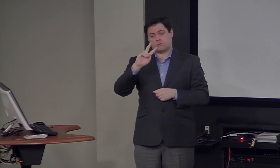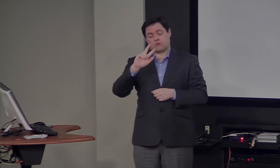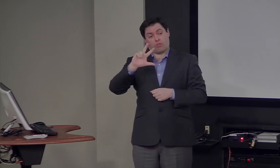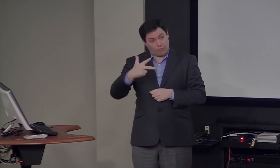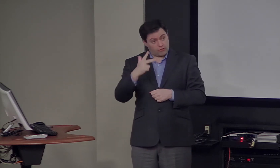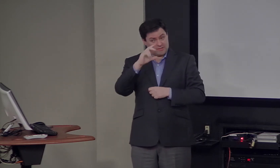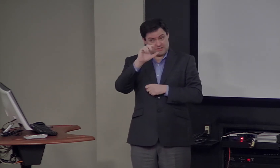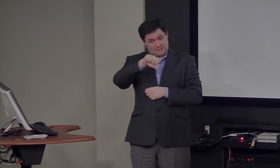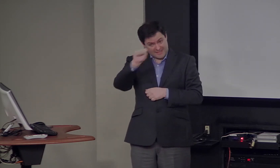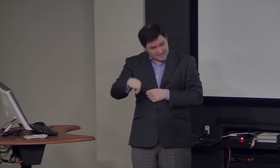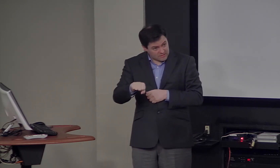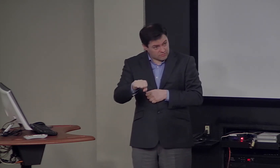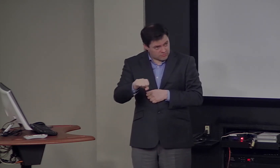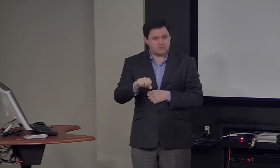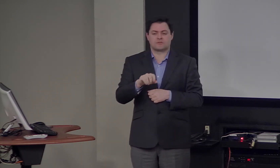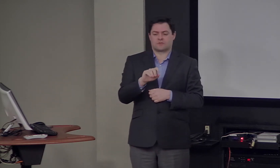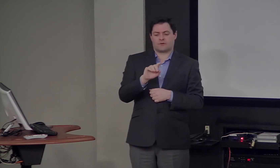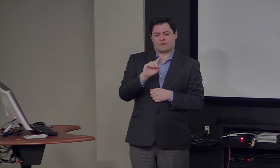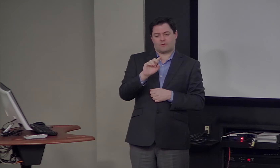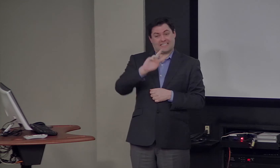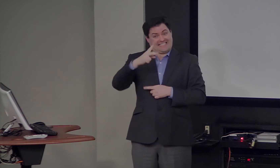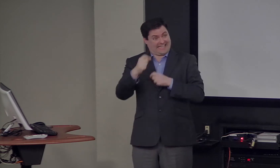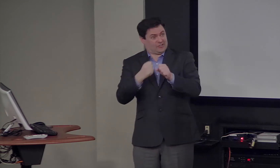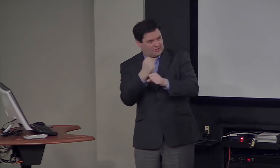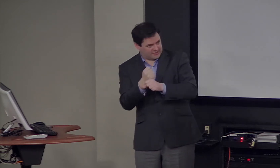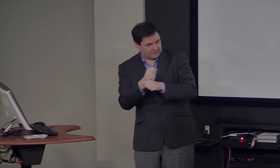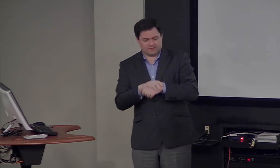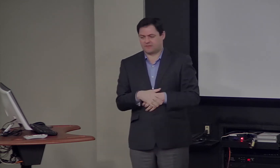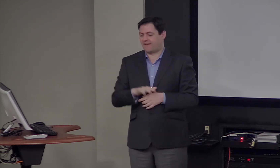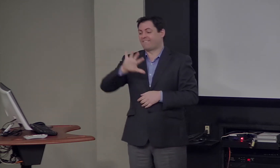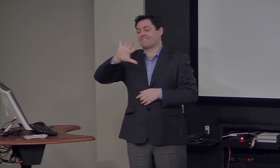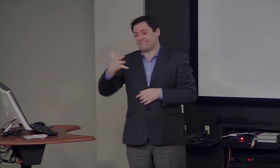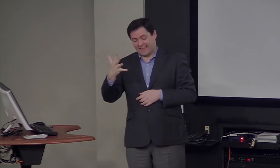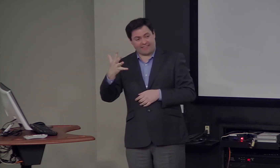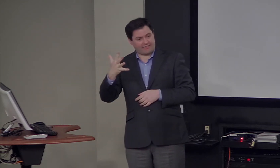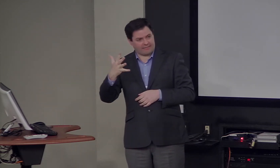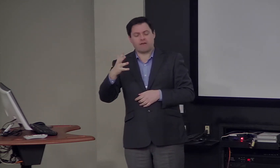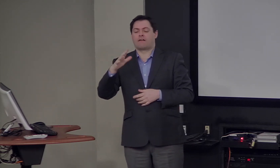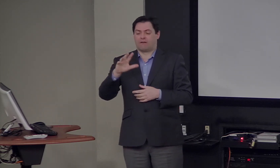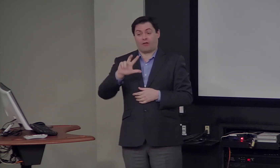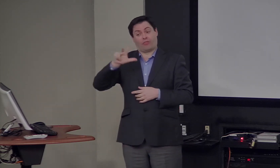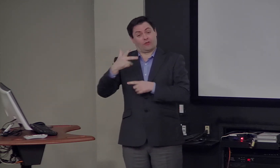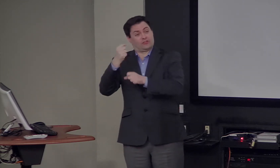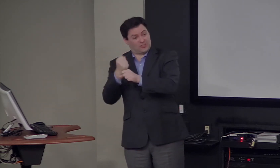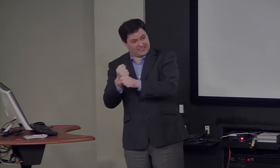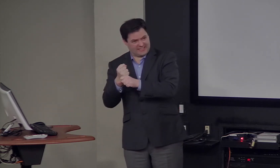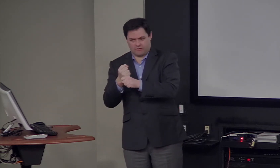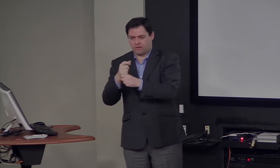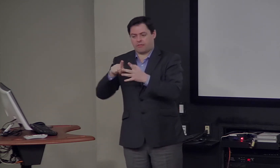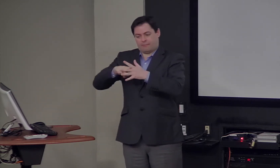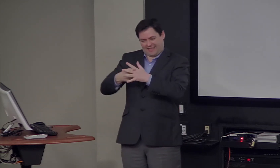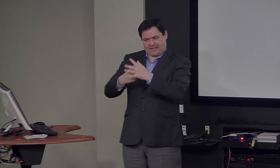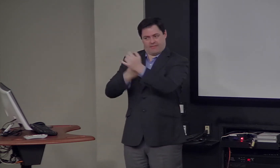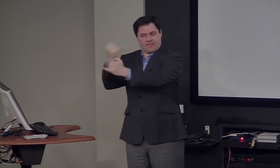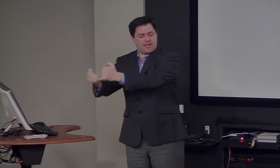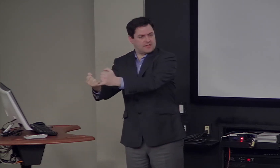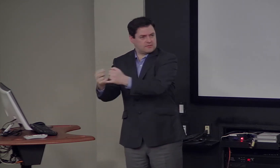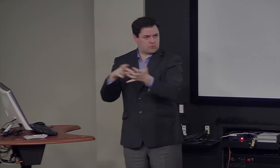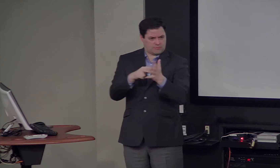when they arrived their first semester, then their third semester, and then their fifth, and then sixth